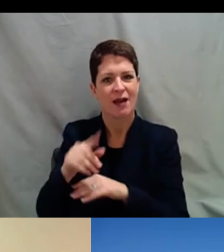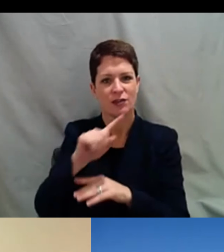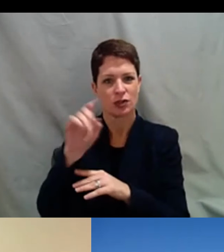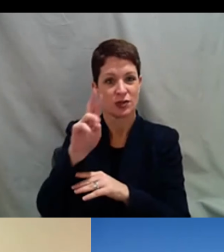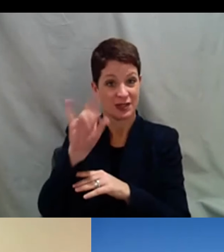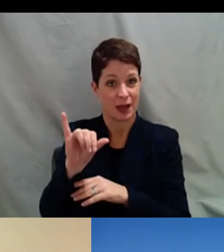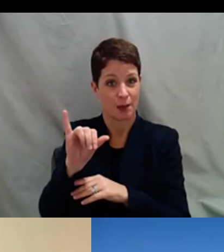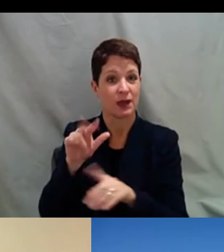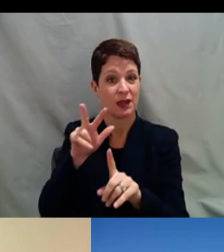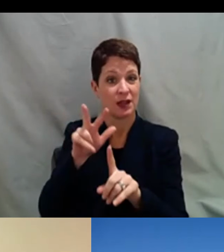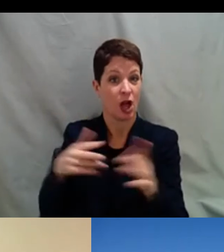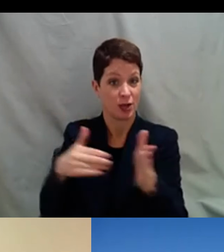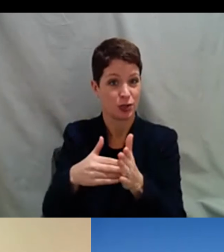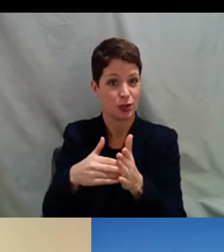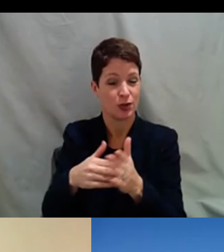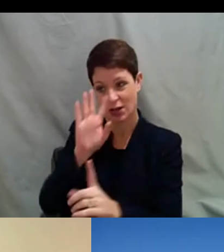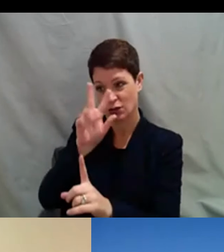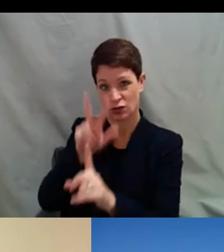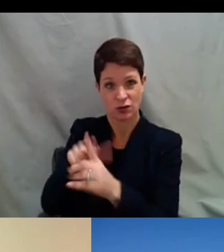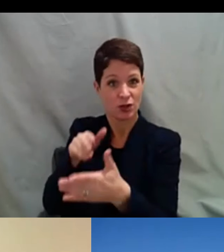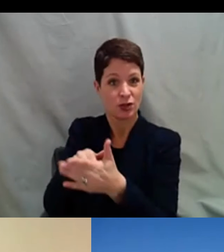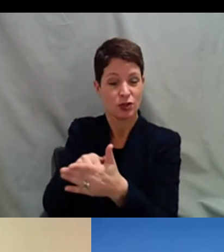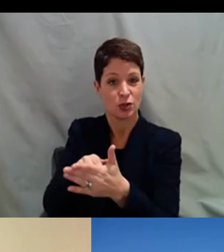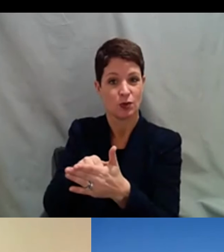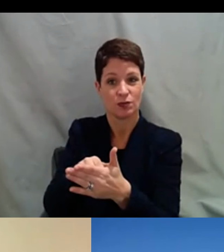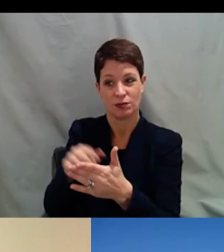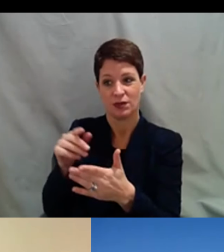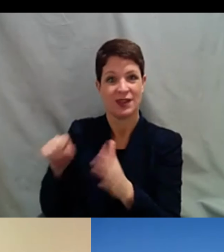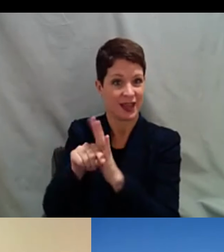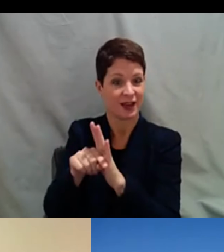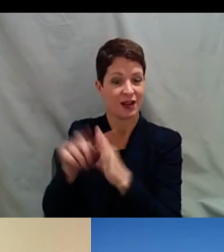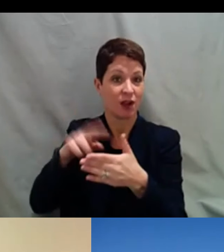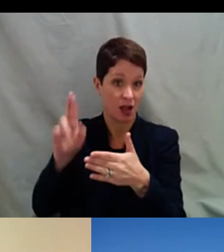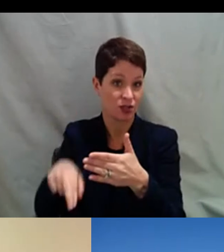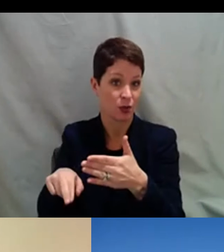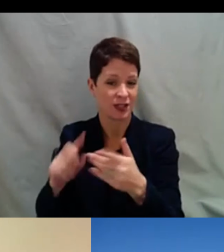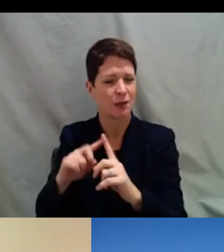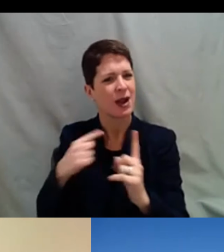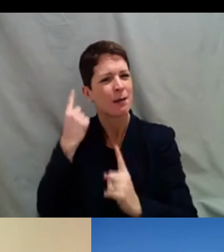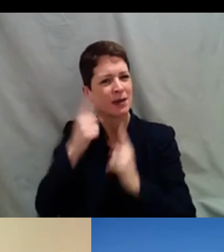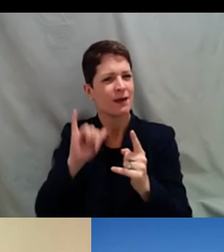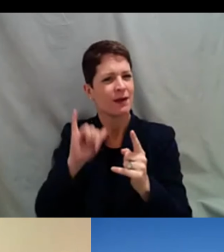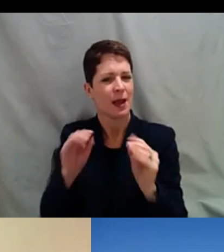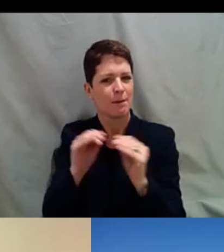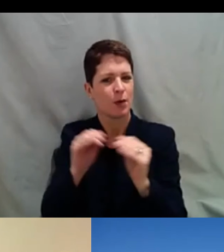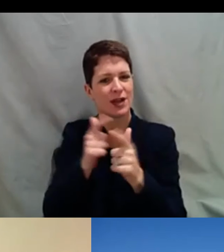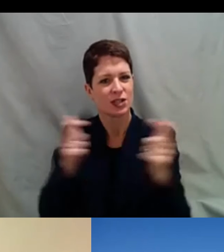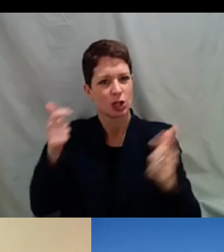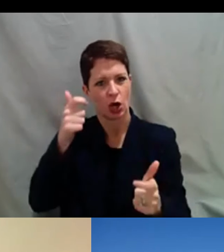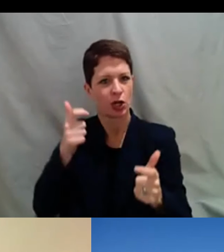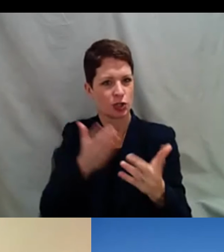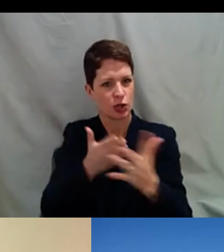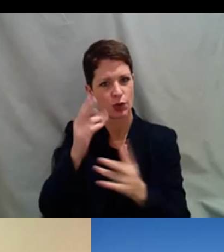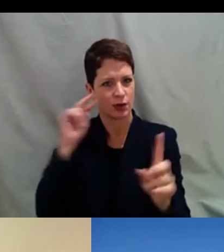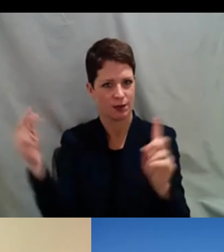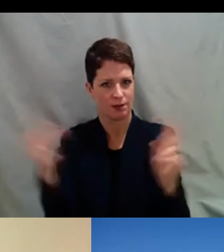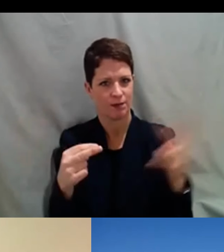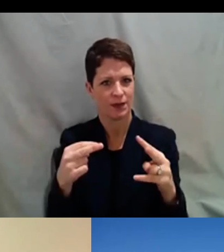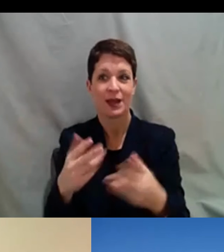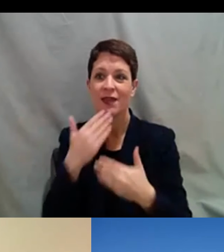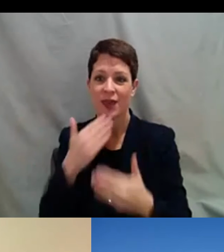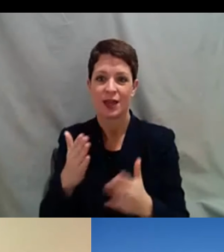contributes directly then to the backlash. But I'm definitely going to think more about that question as a larger through line through the work, and I'm really grateful for